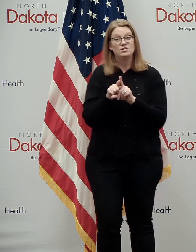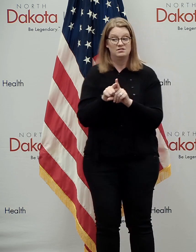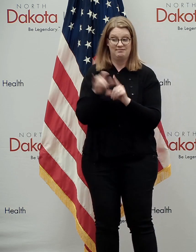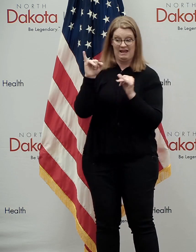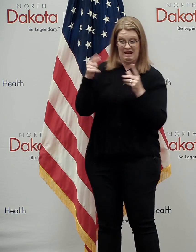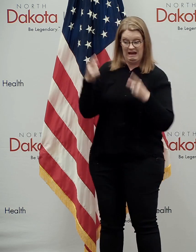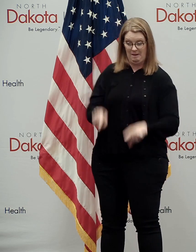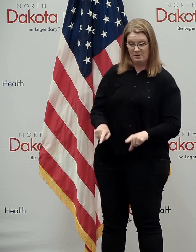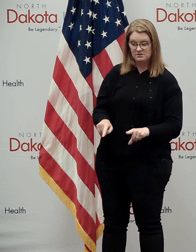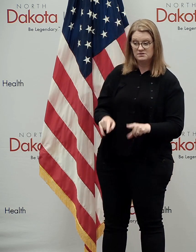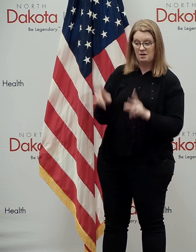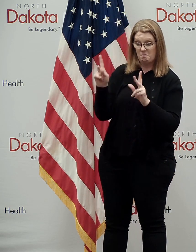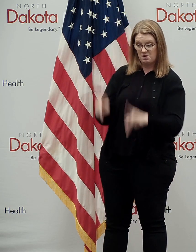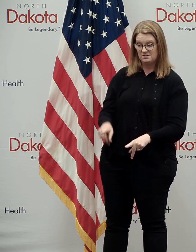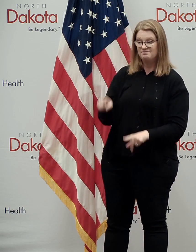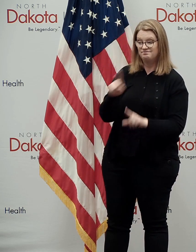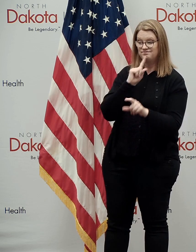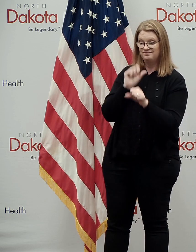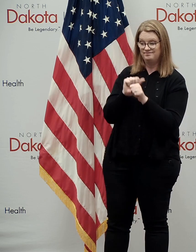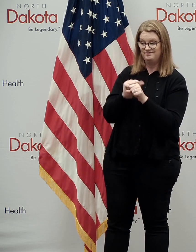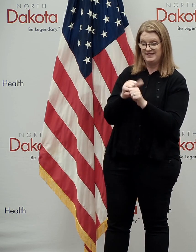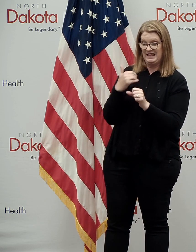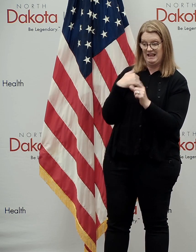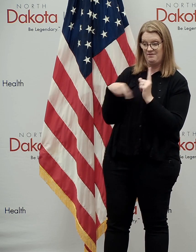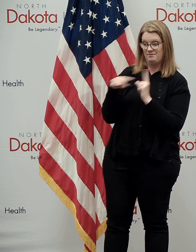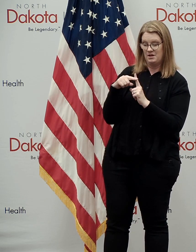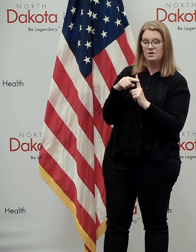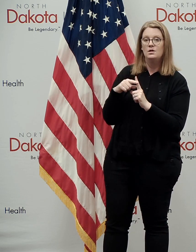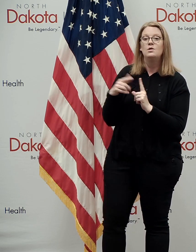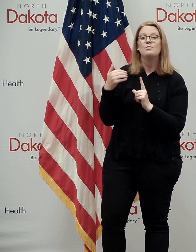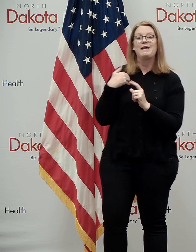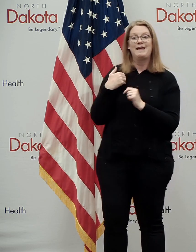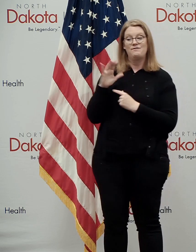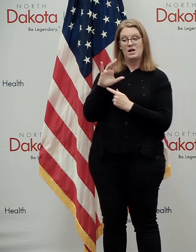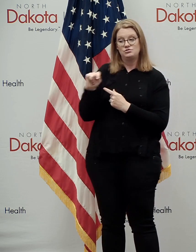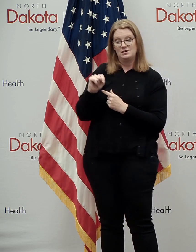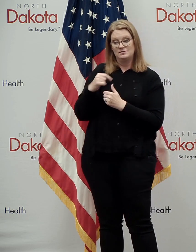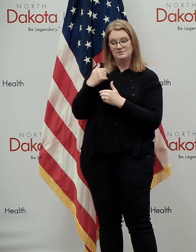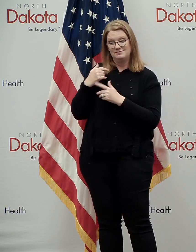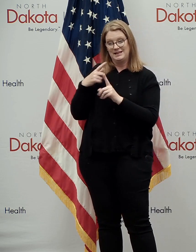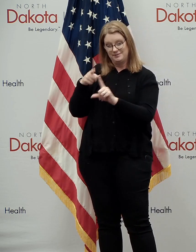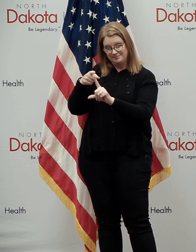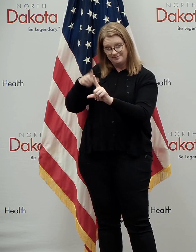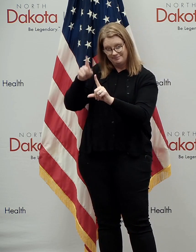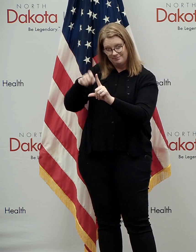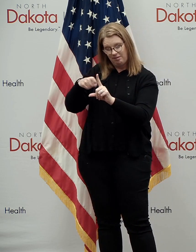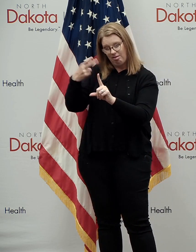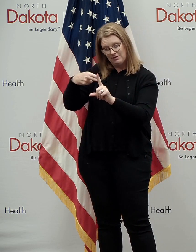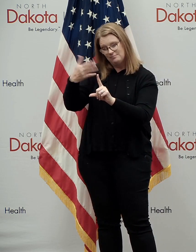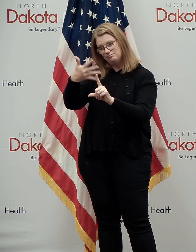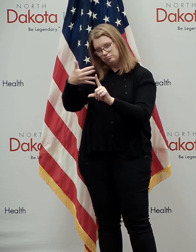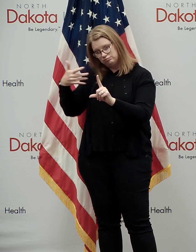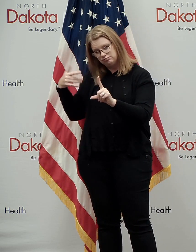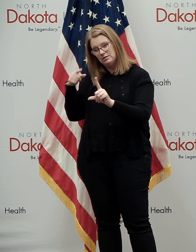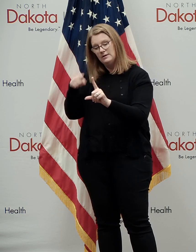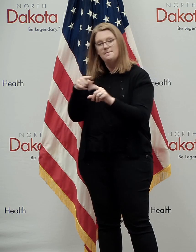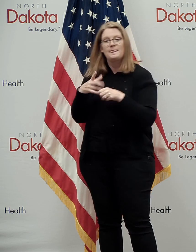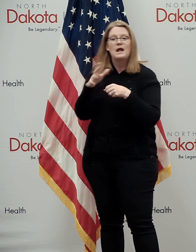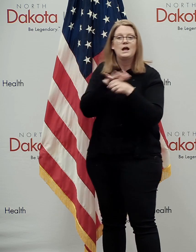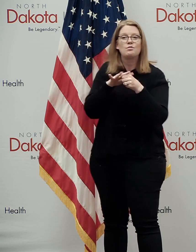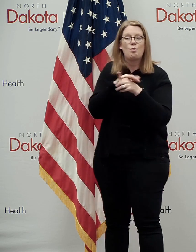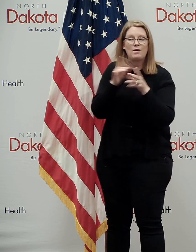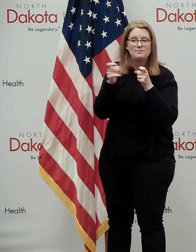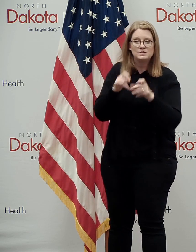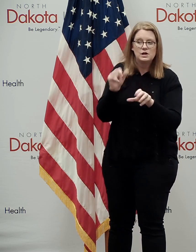case happens, that we have that strong contact tracing procedures and processes in place. Our local administrators are working closely with our local